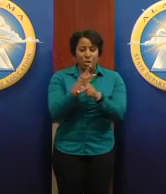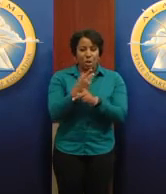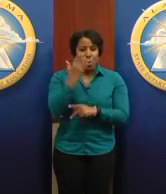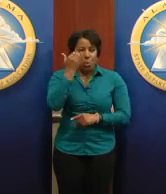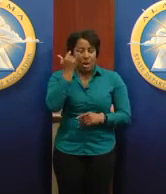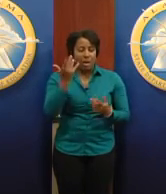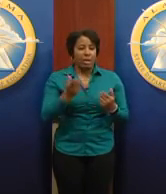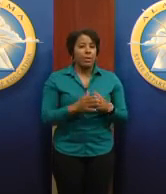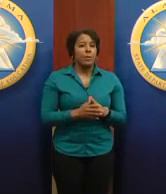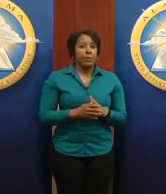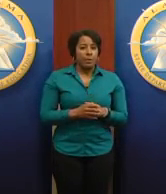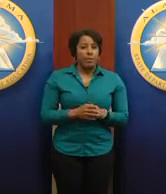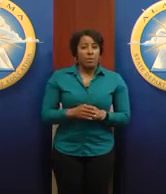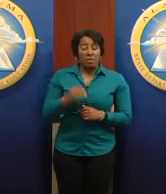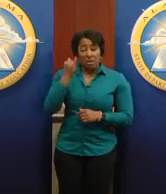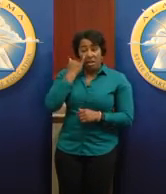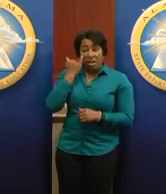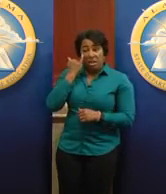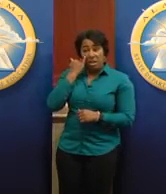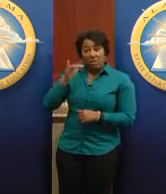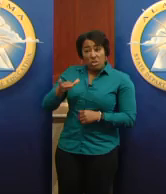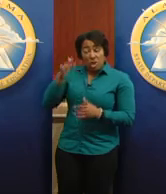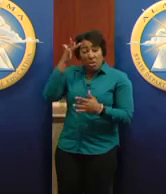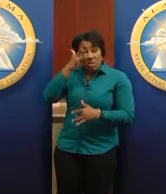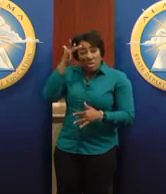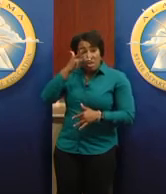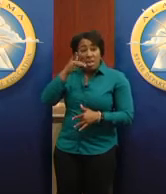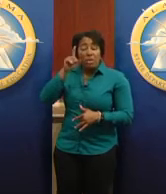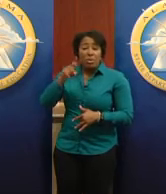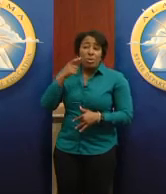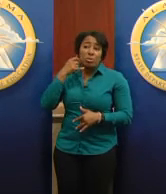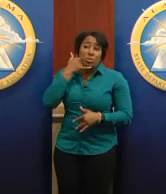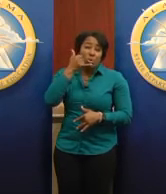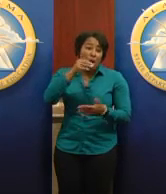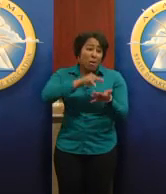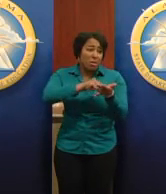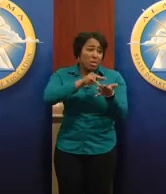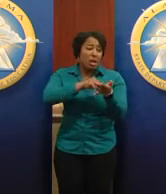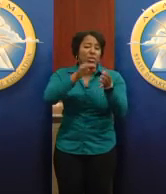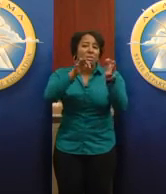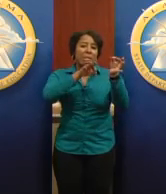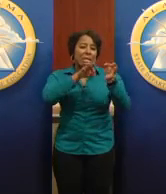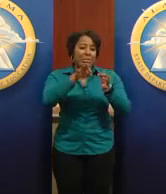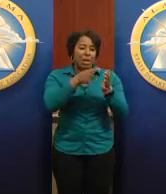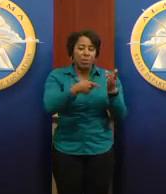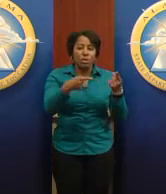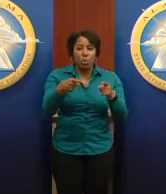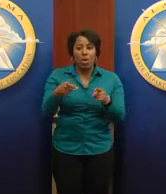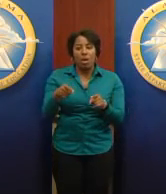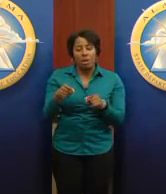healthcare provider. Just give a call to their healthcare provider or telemedicine about what they need to do